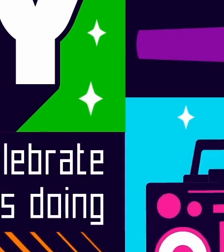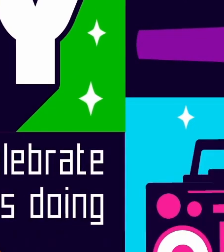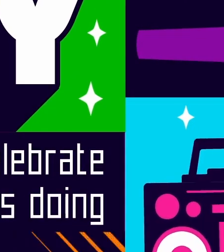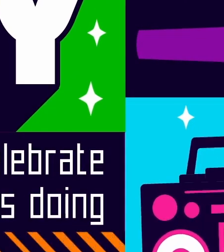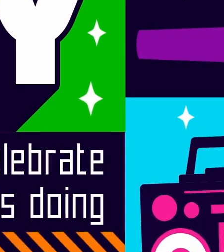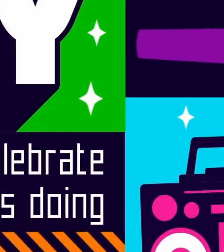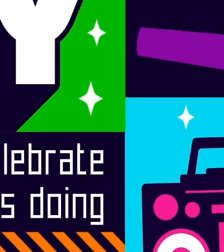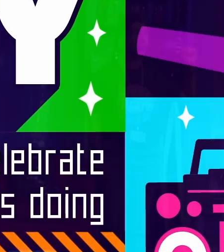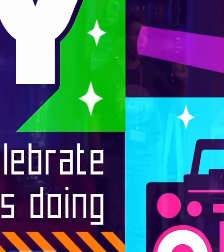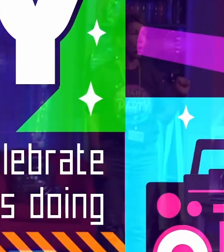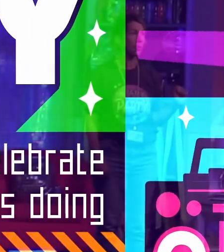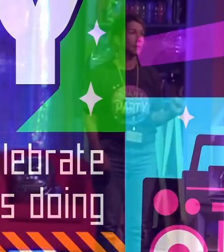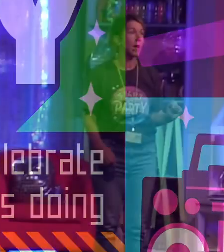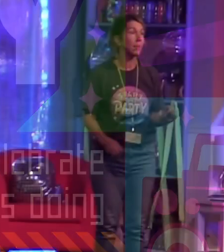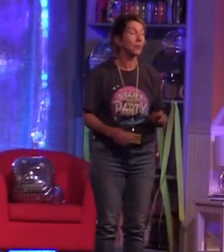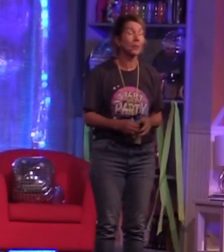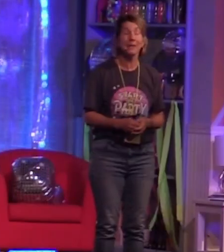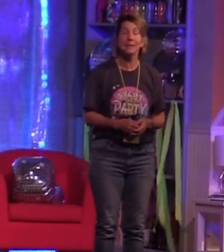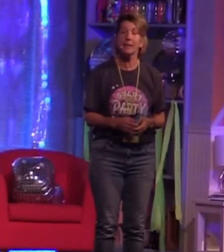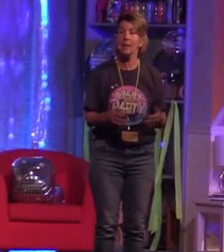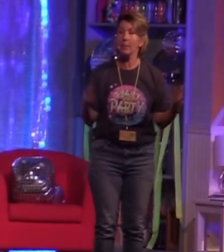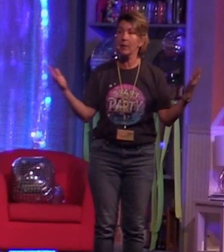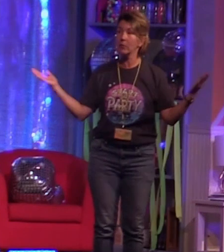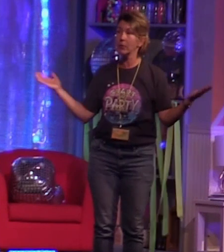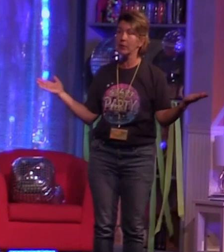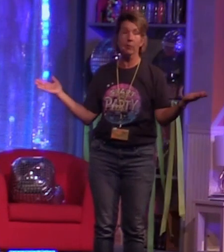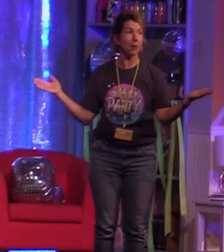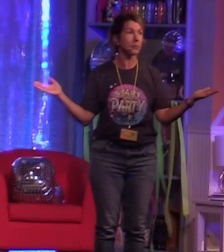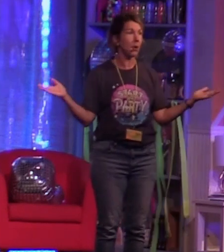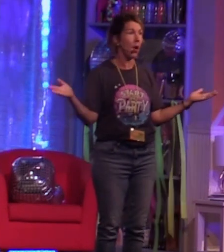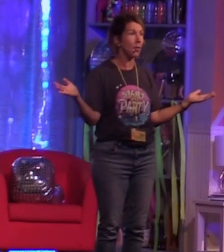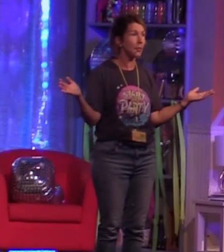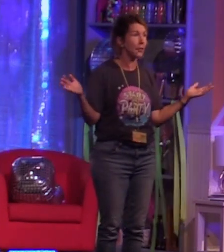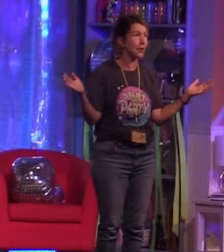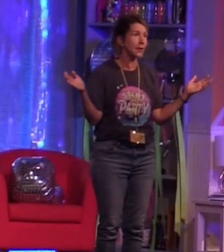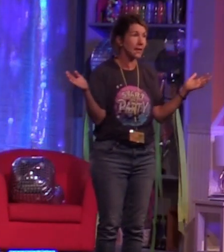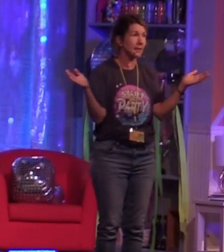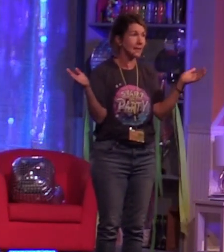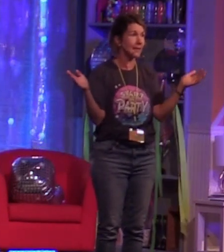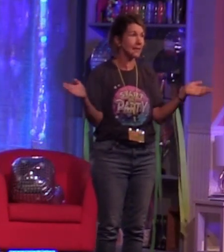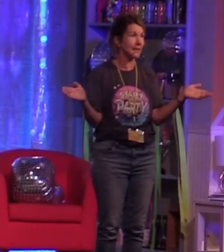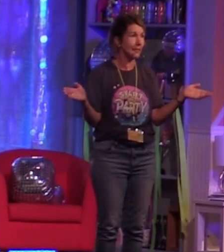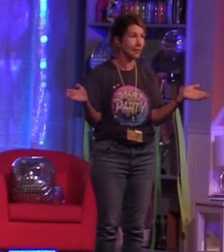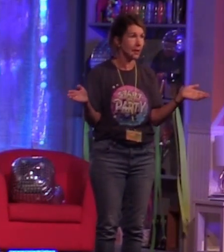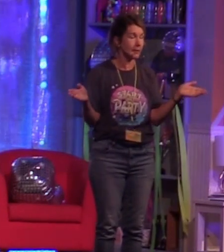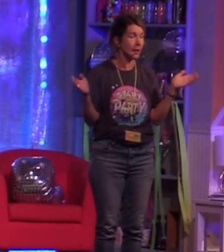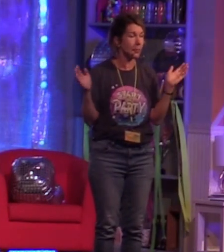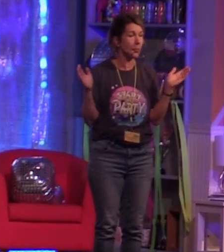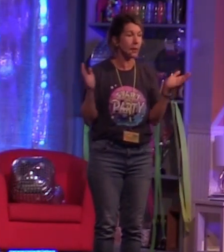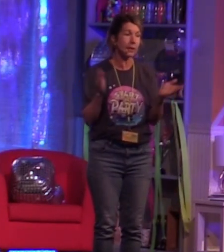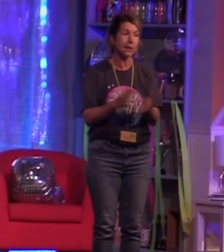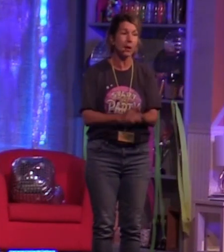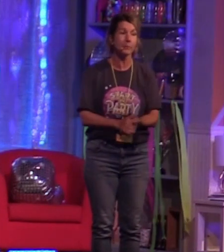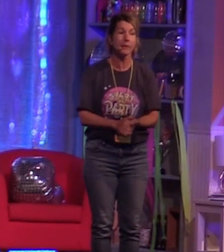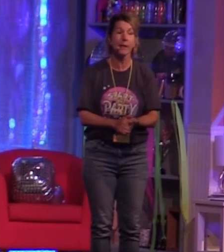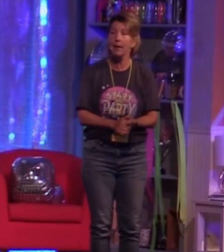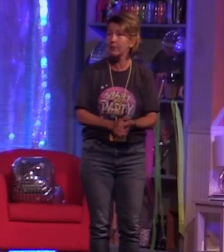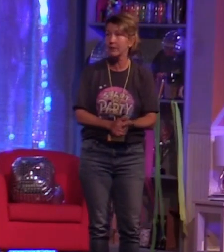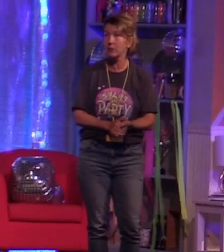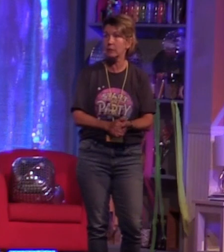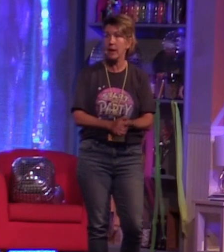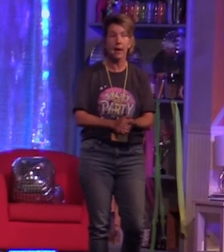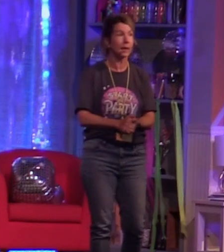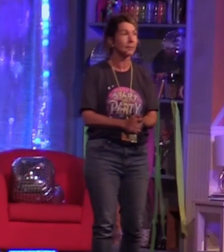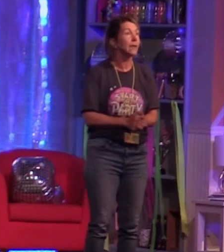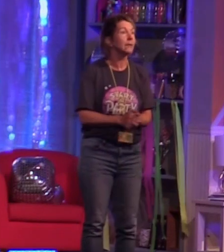doing. God is at work in our lives all the time, and we can see that by looking around at all of the good things that He's given us and the way that He helps us